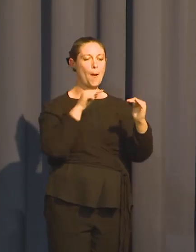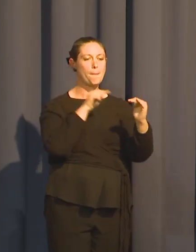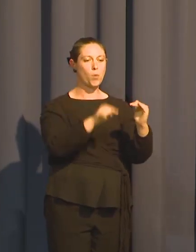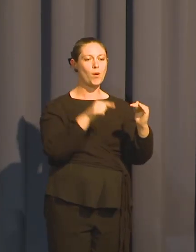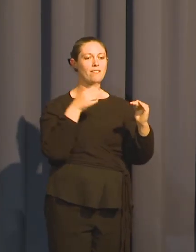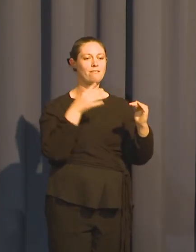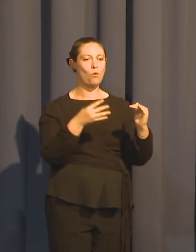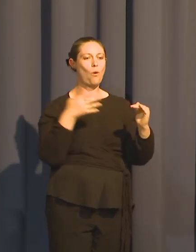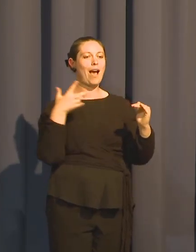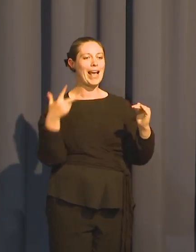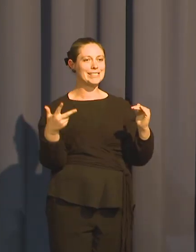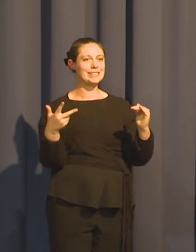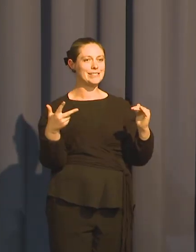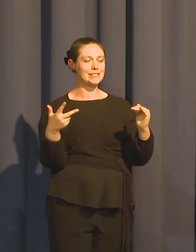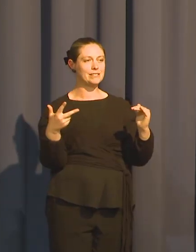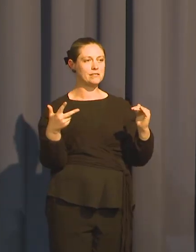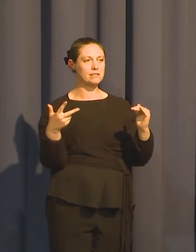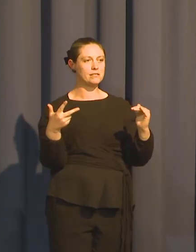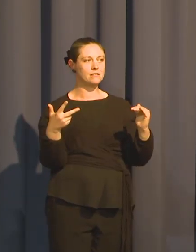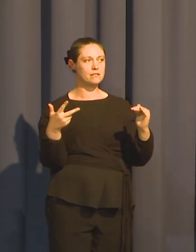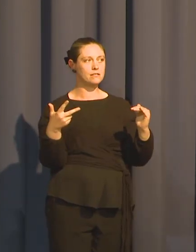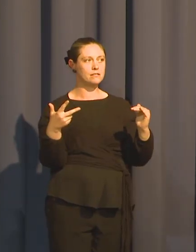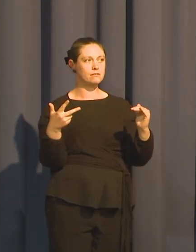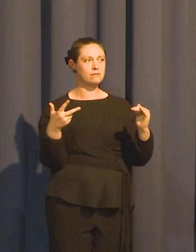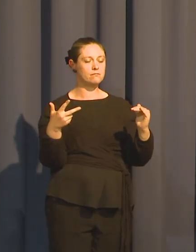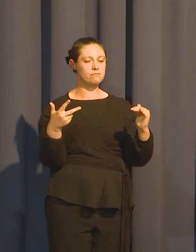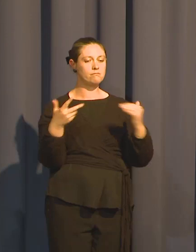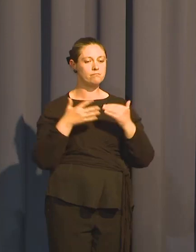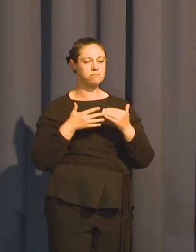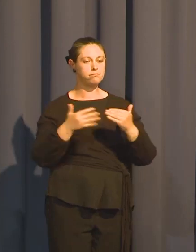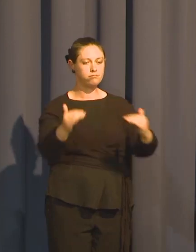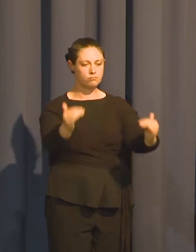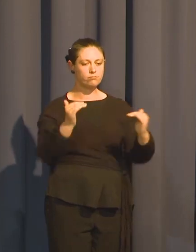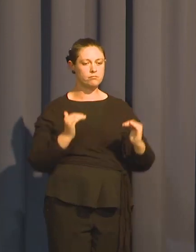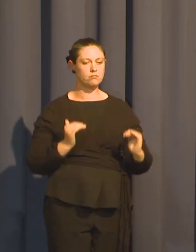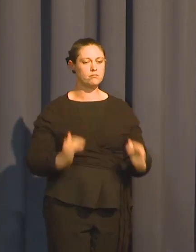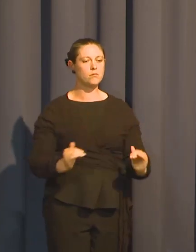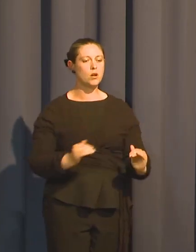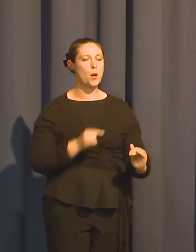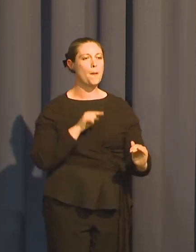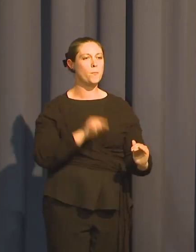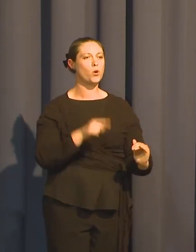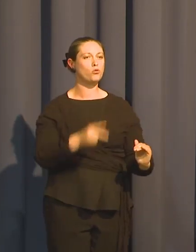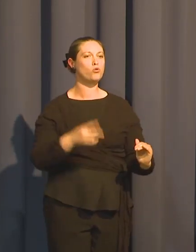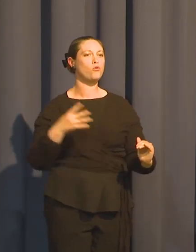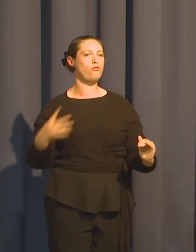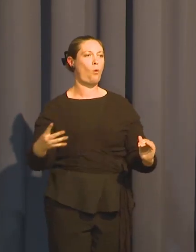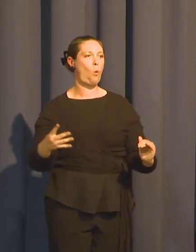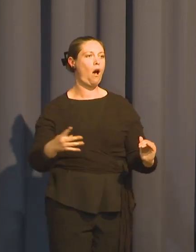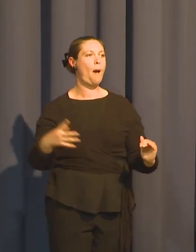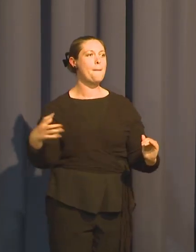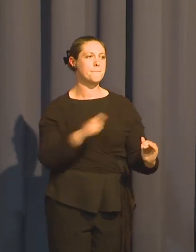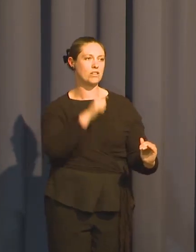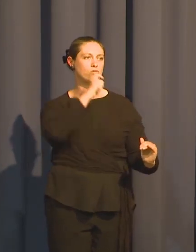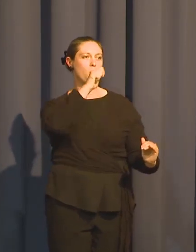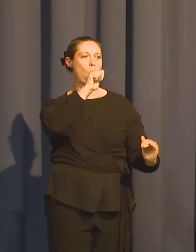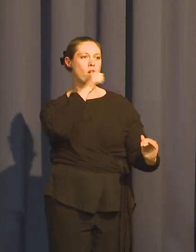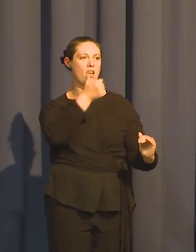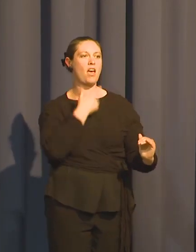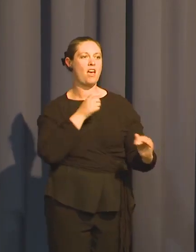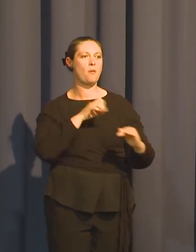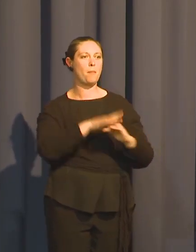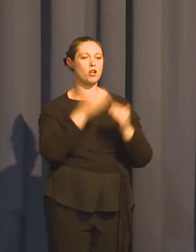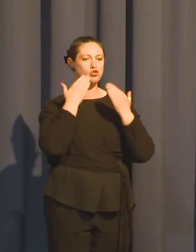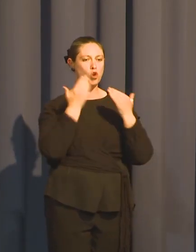0.48, and in a couple of weeks' time, it's going to be 0.24. And what you can see is this